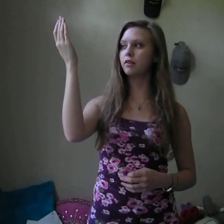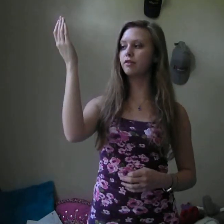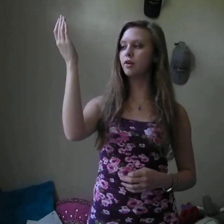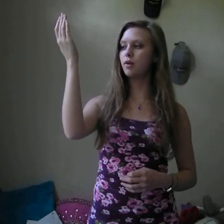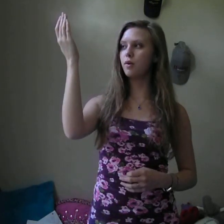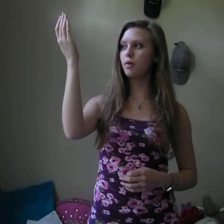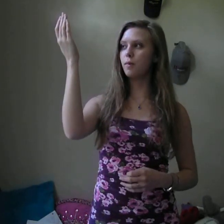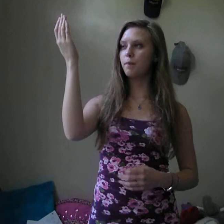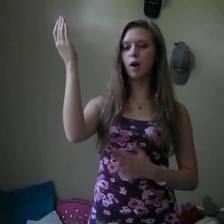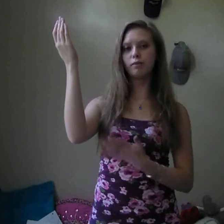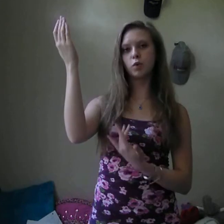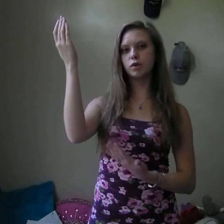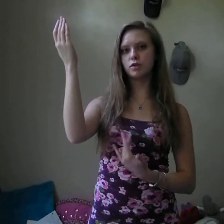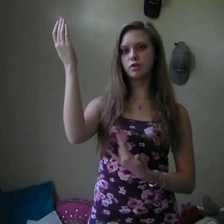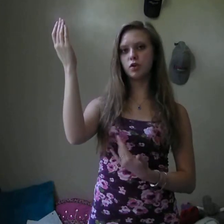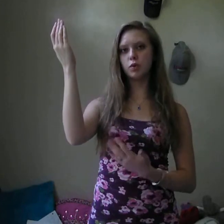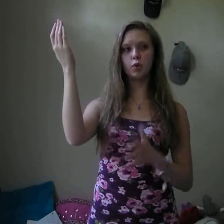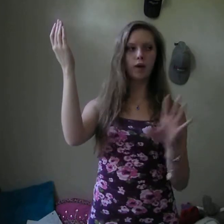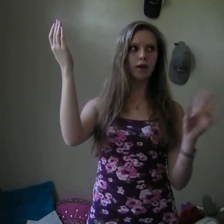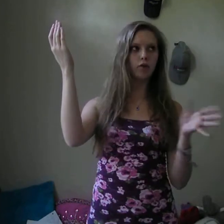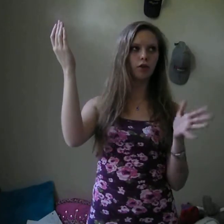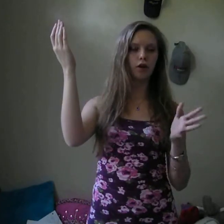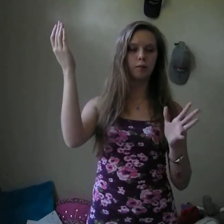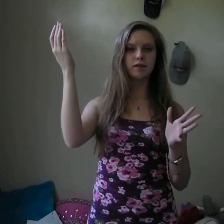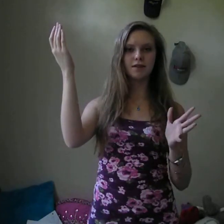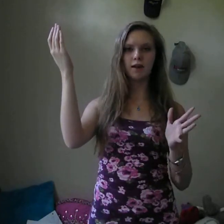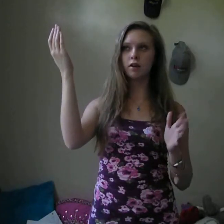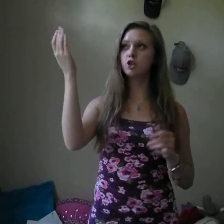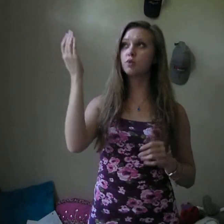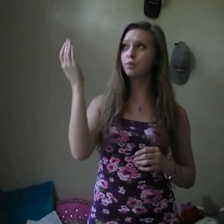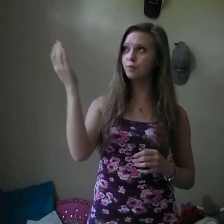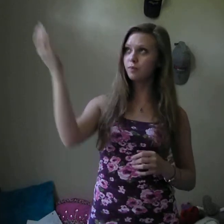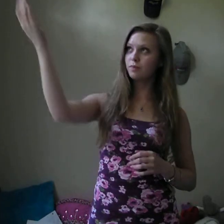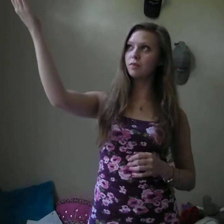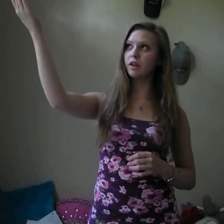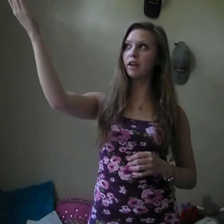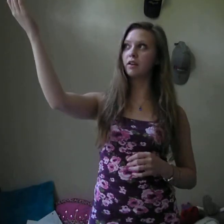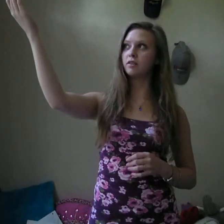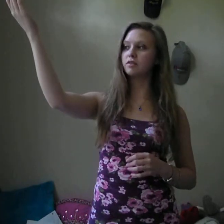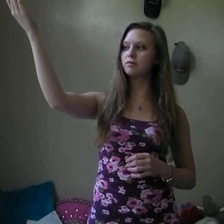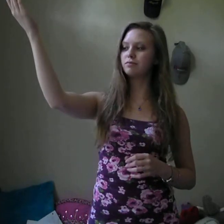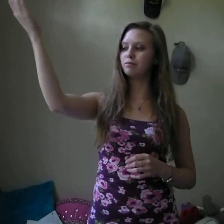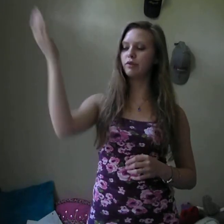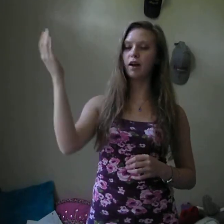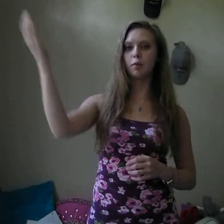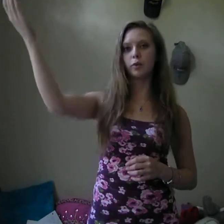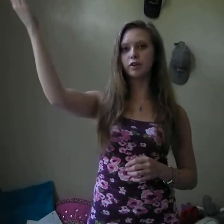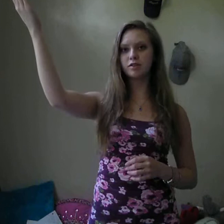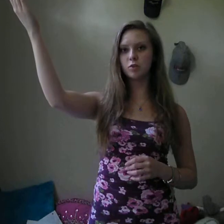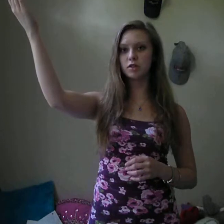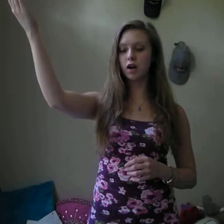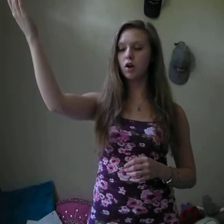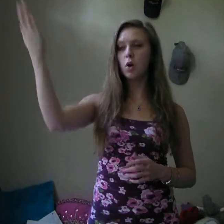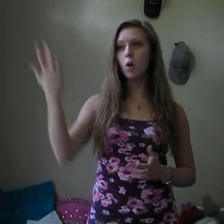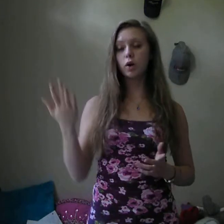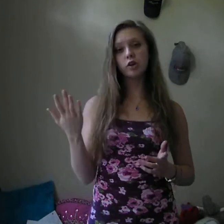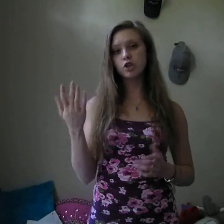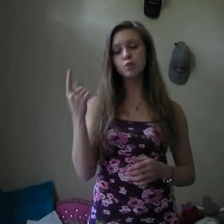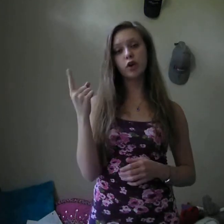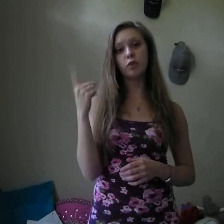of palm towards you and your non-dominant side-ish and move it upwards towards God. Or you can just point with